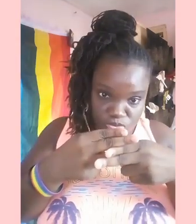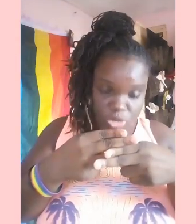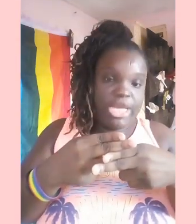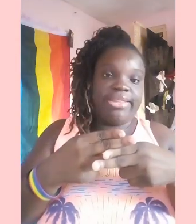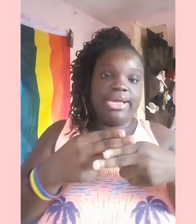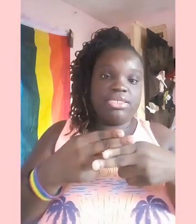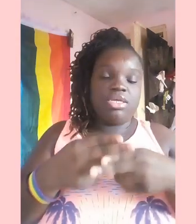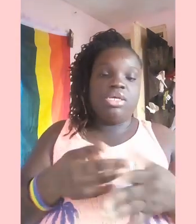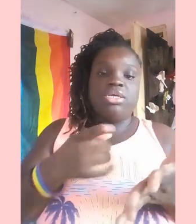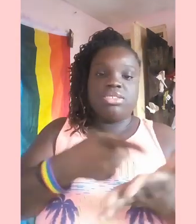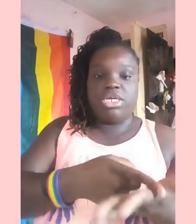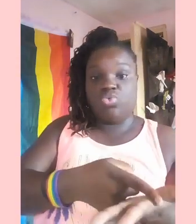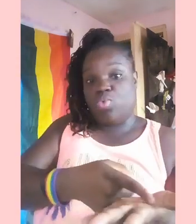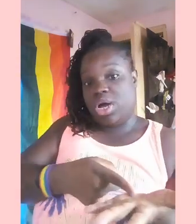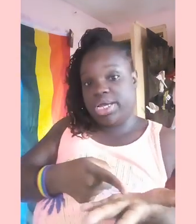You got that? So it's what